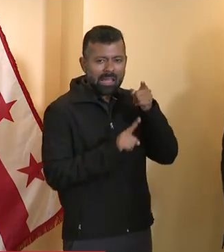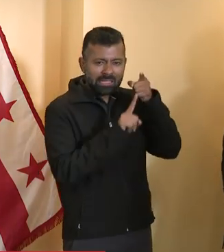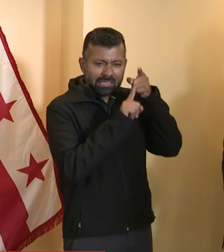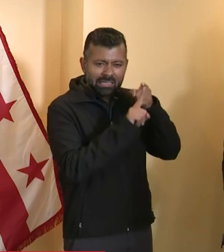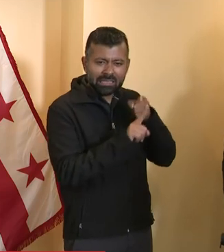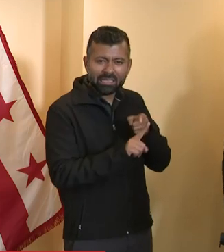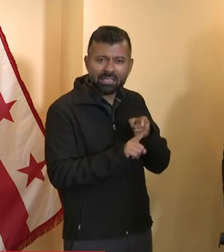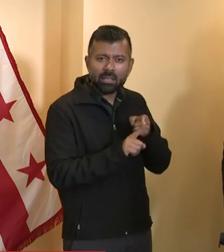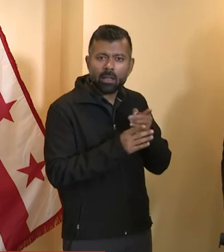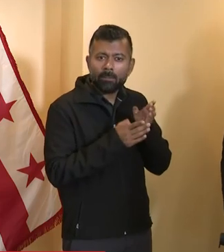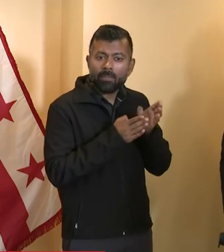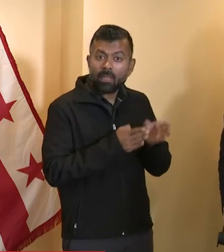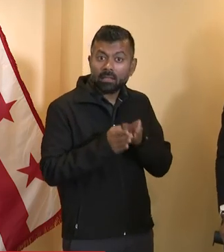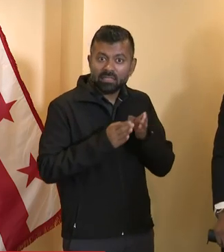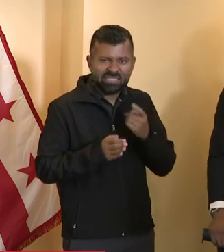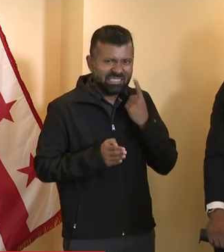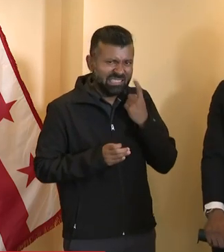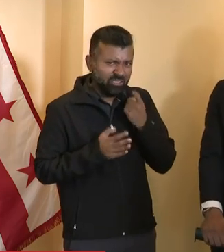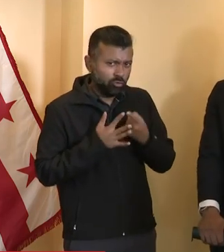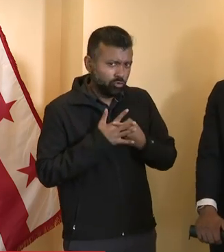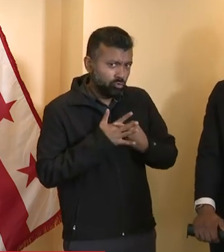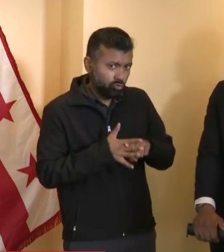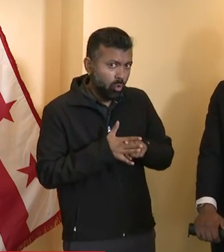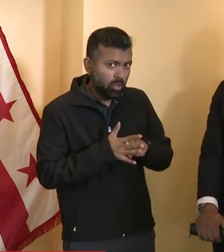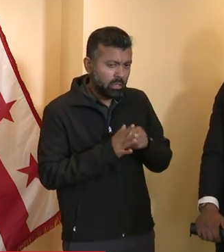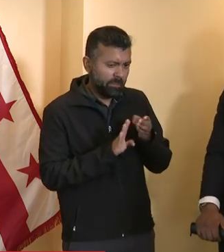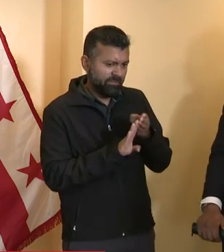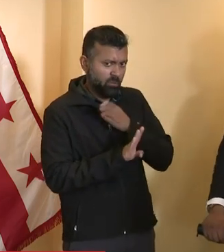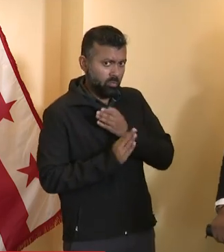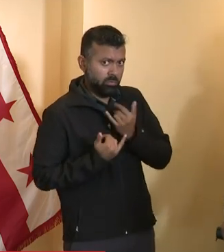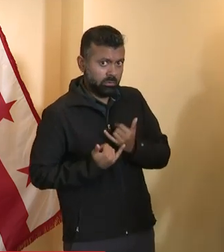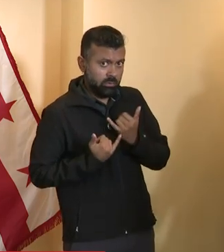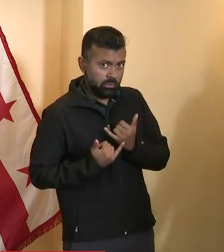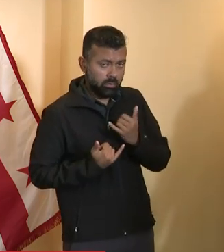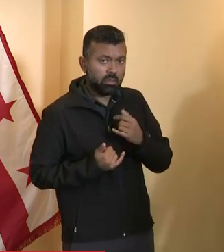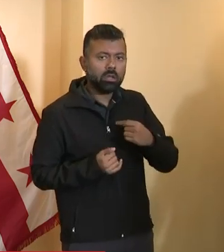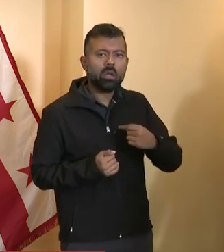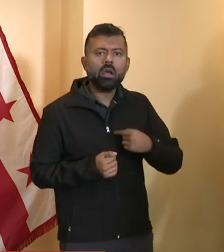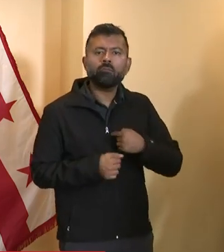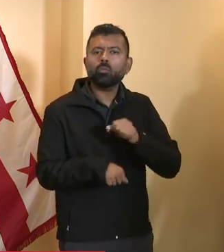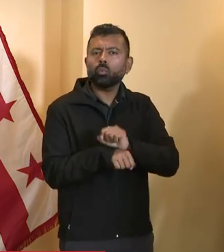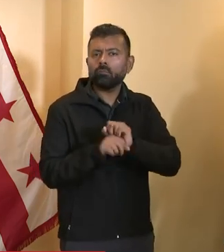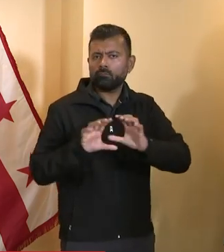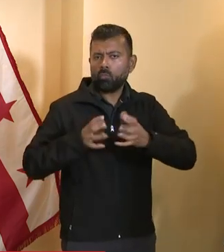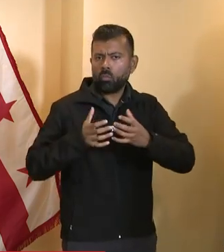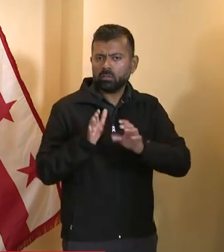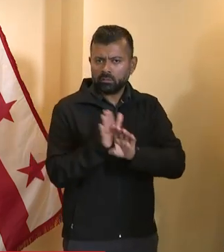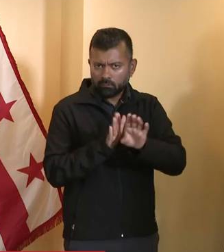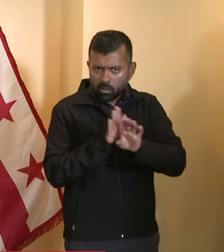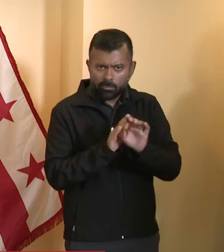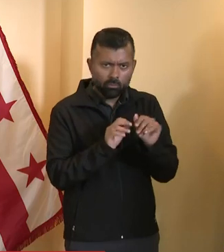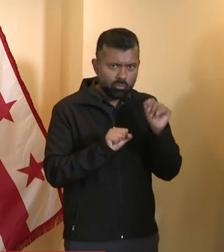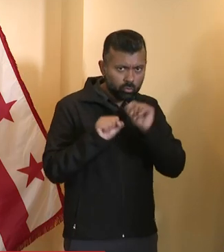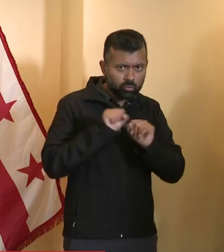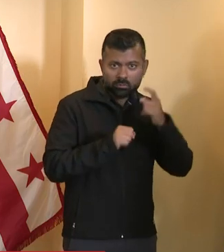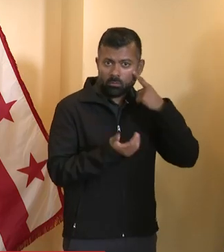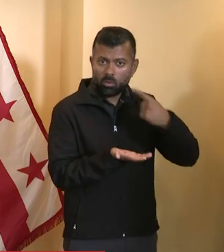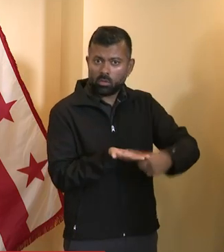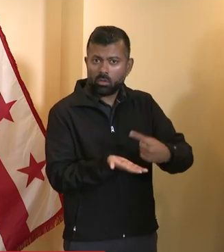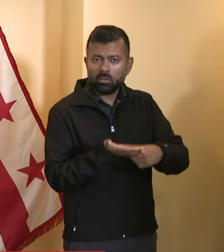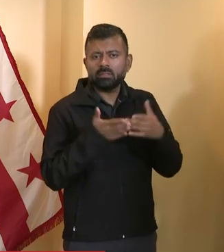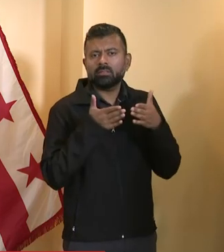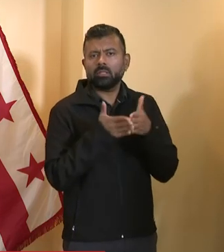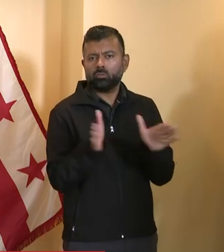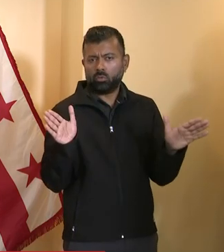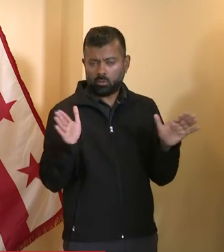the discussion, but we will be saying more about workforce development strategy as it relates to our workers who've been displaced